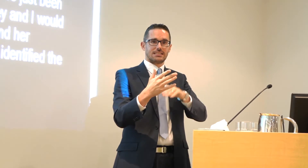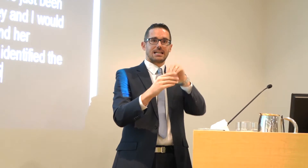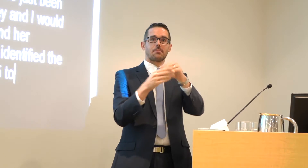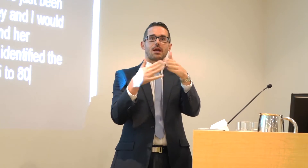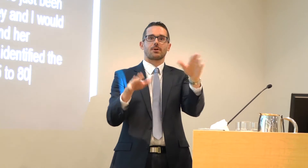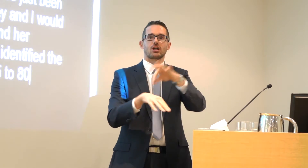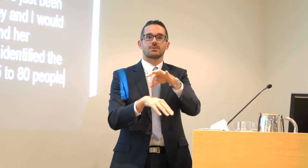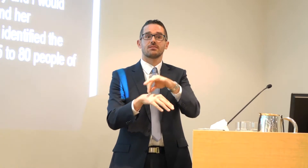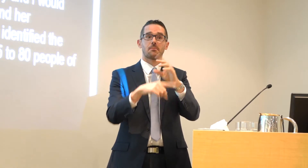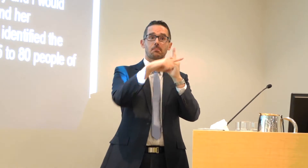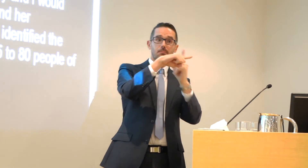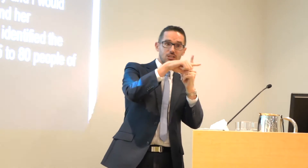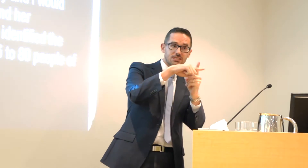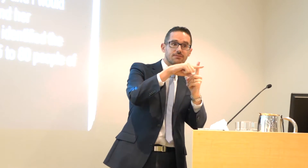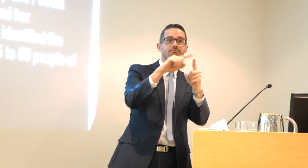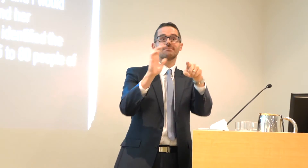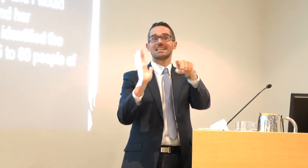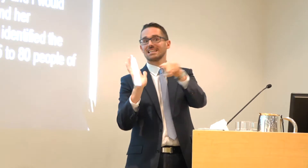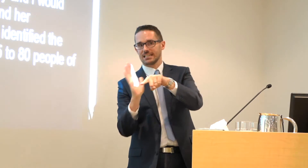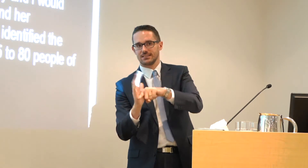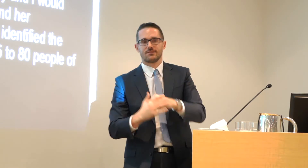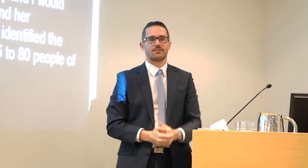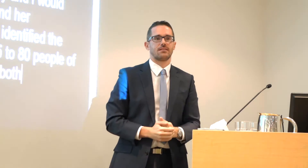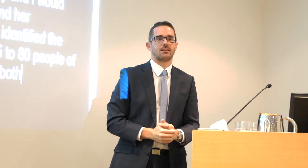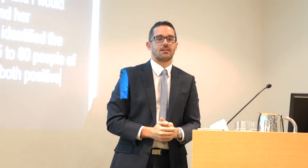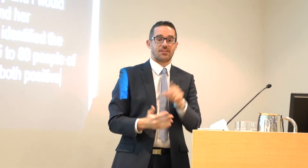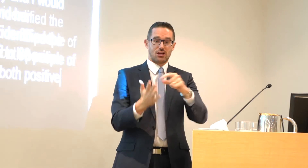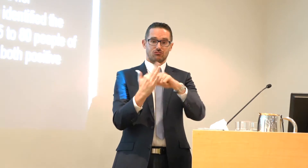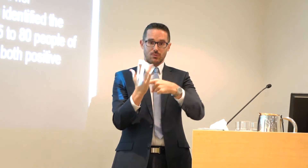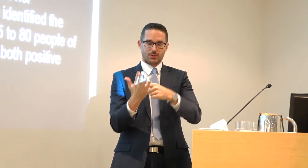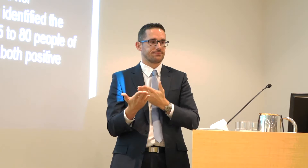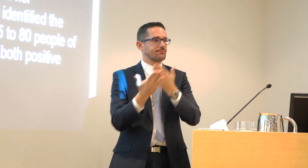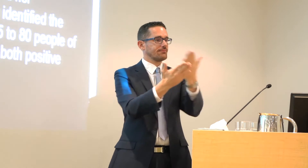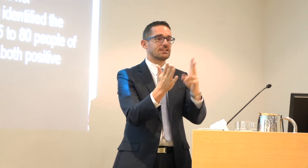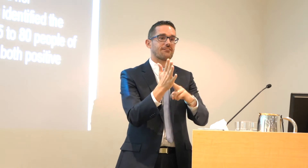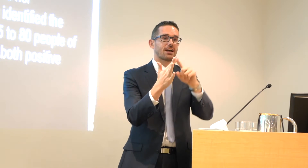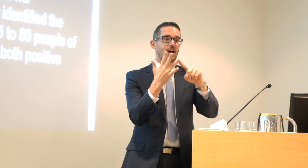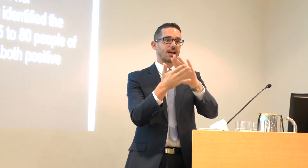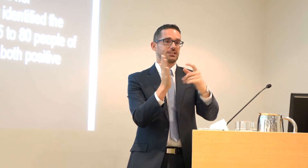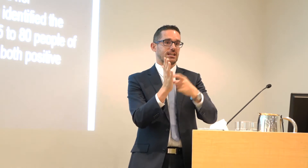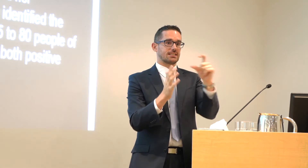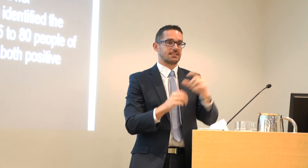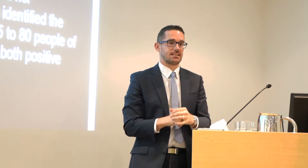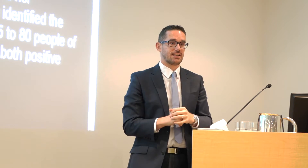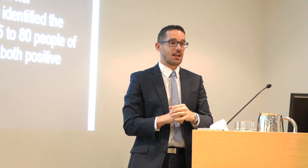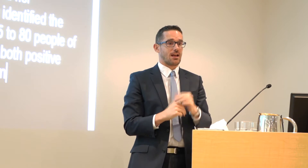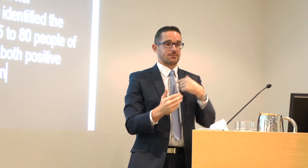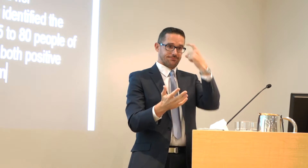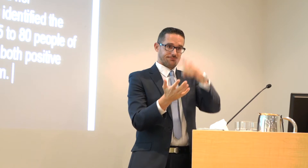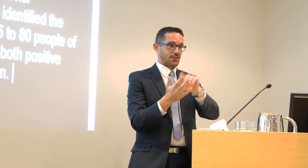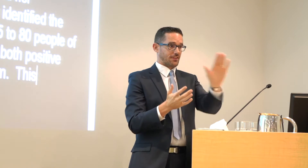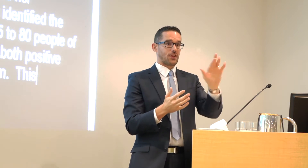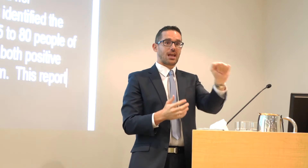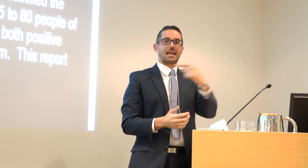people of the community and gathered their experiences, both positive and negative, accessing the public health system. This report